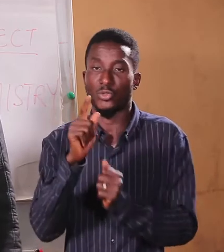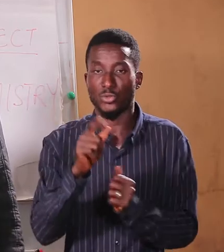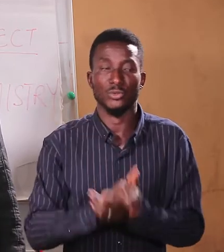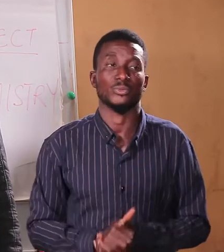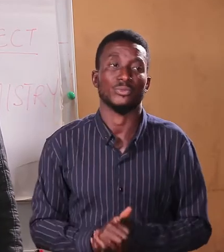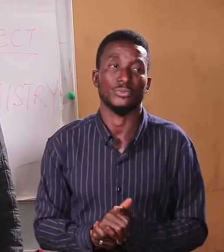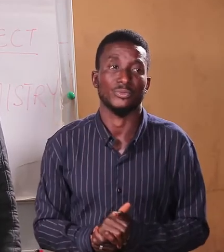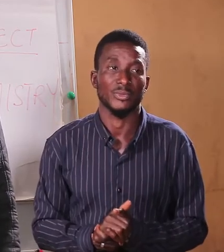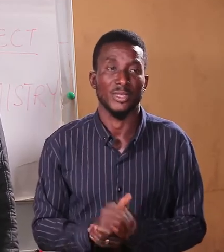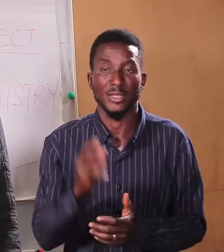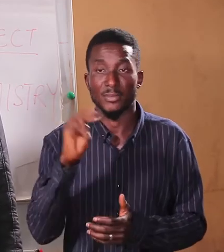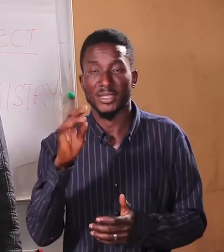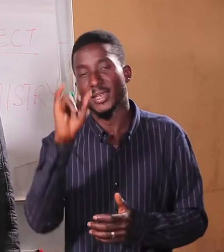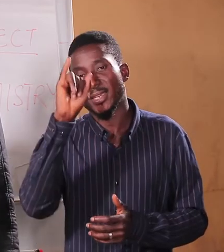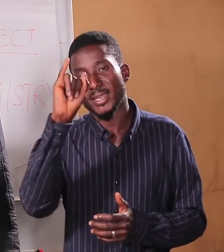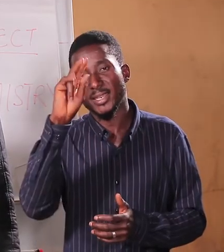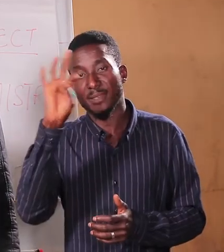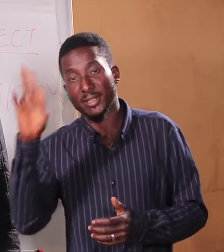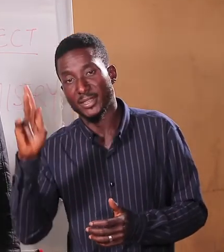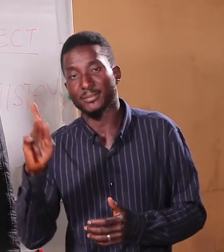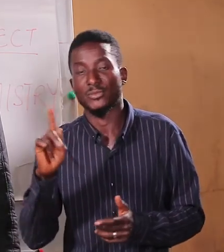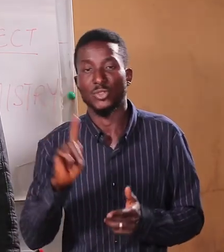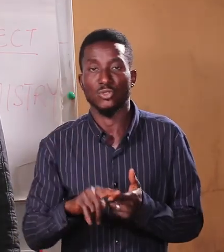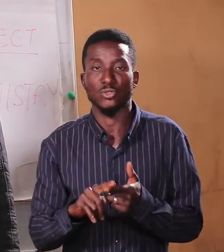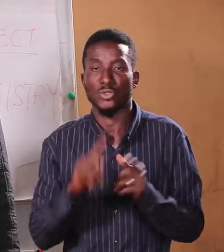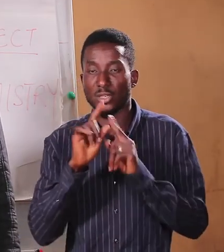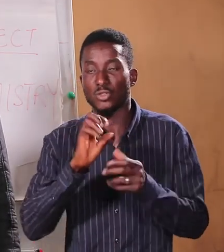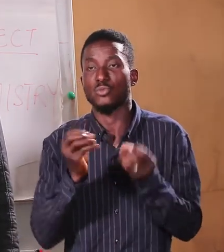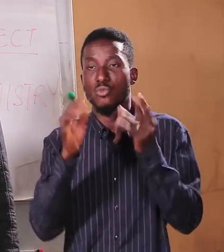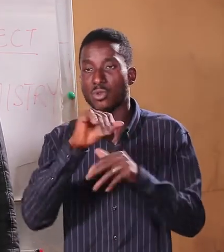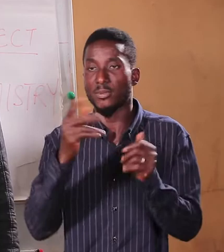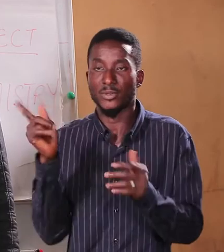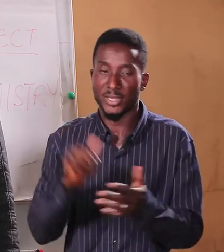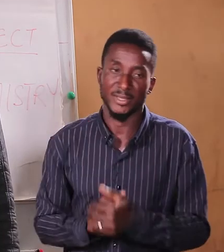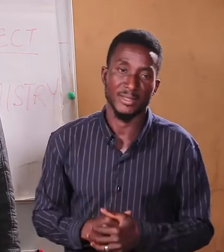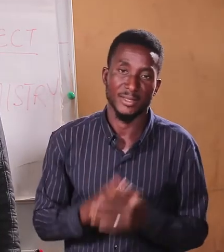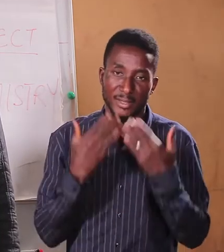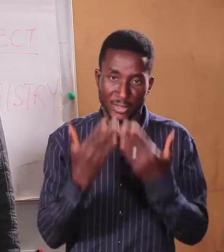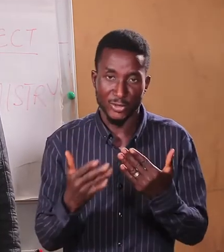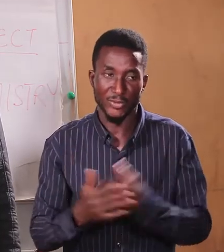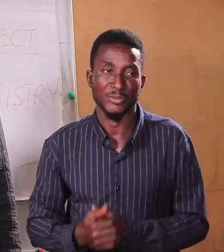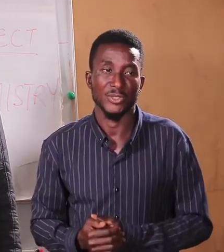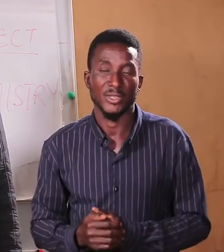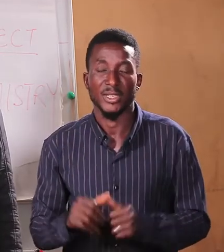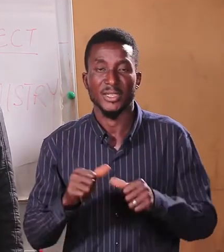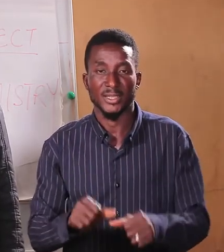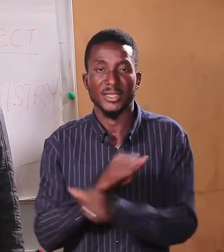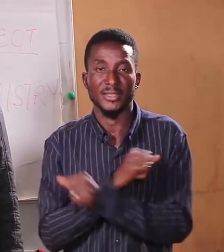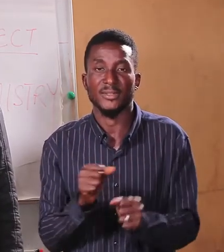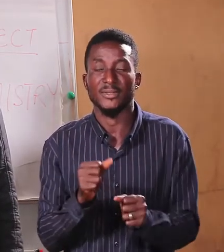Mr. Ibrahim Omar, to come forward for the summary and the assignment. See you another time. Stay safe